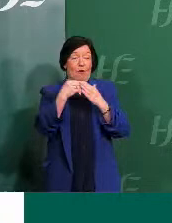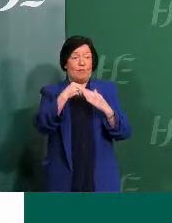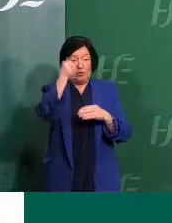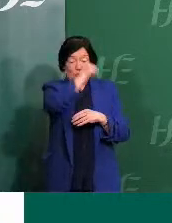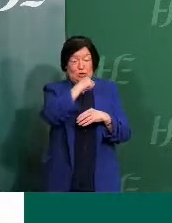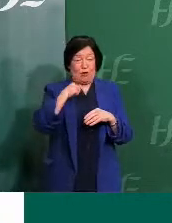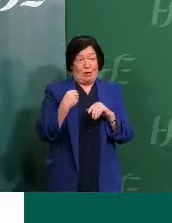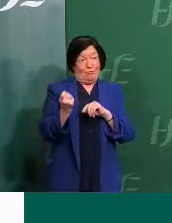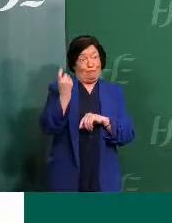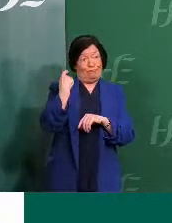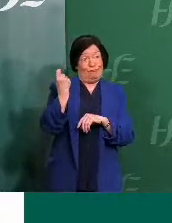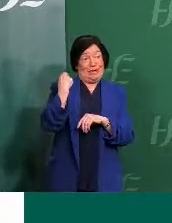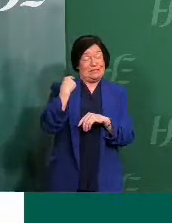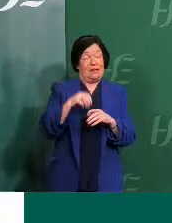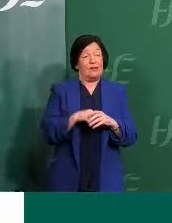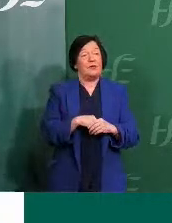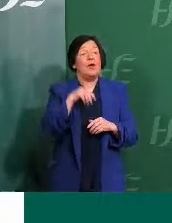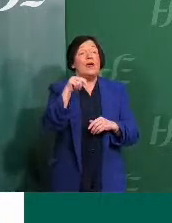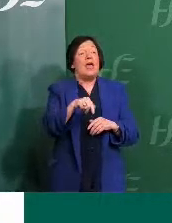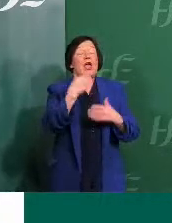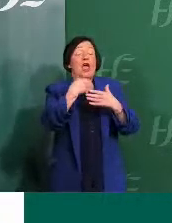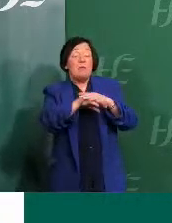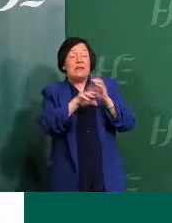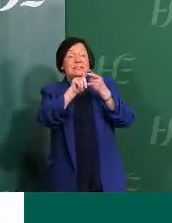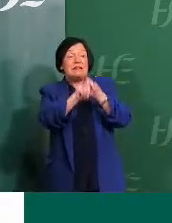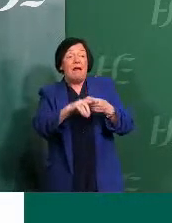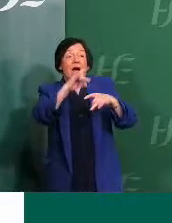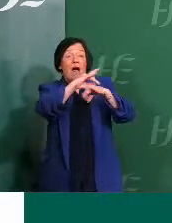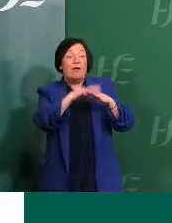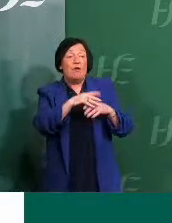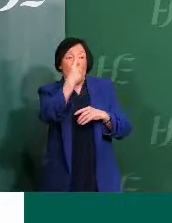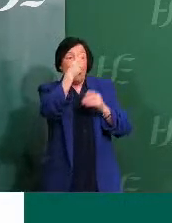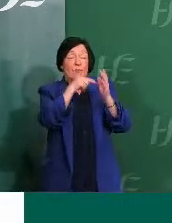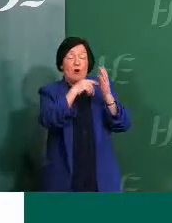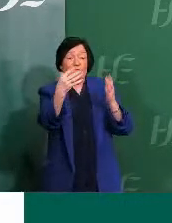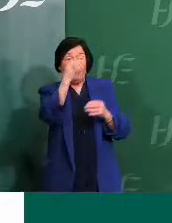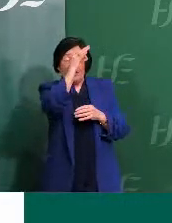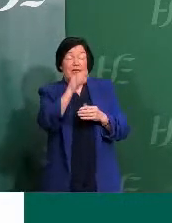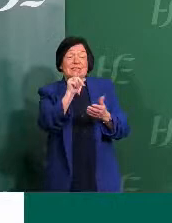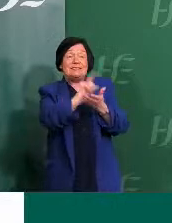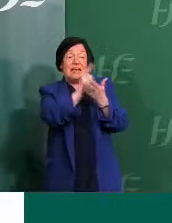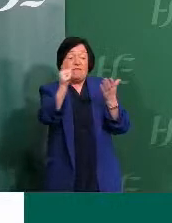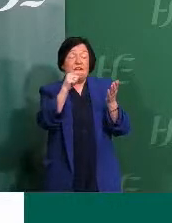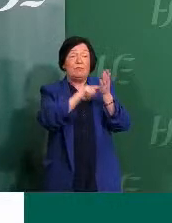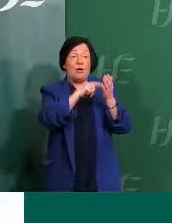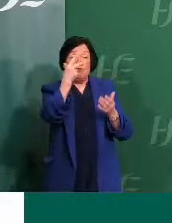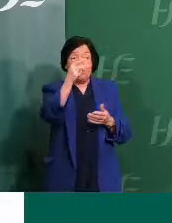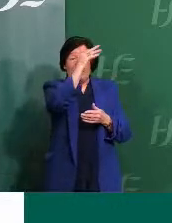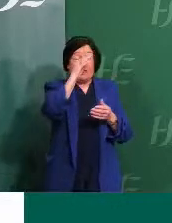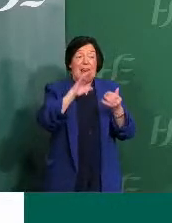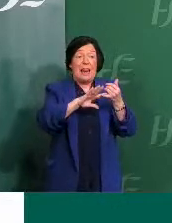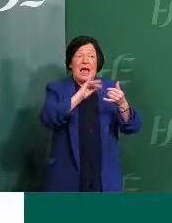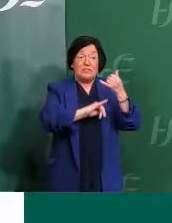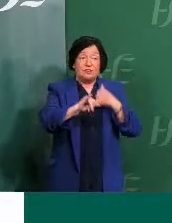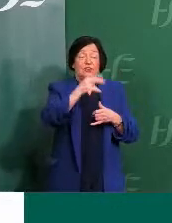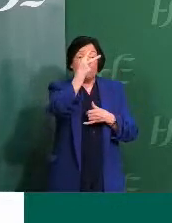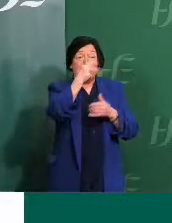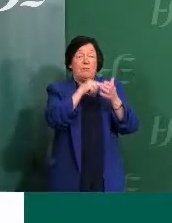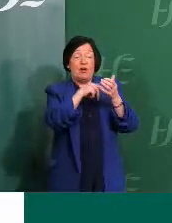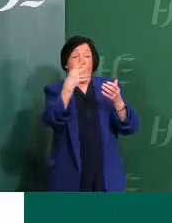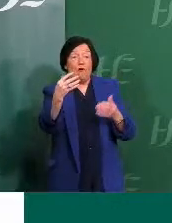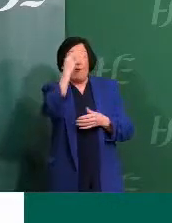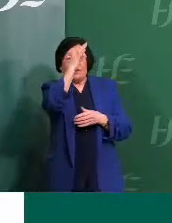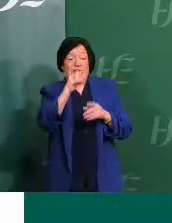by. In terms of our admissions, just up 1.5%, which is 17.3% on the same week last year and 3.4% down